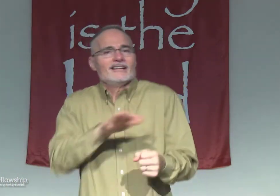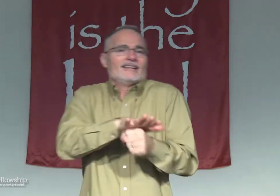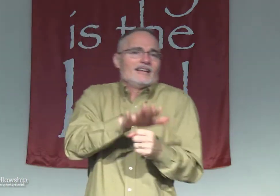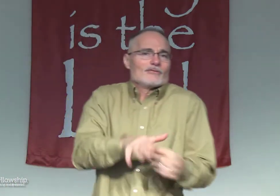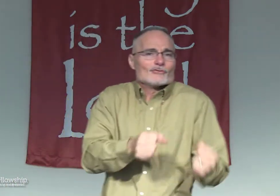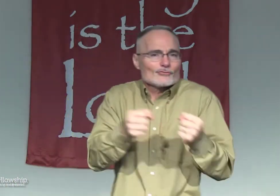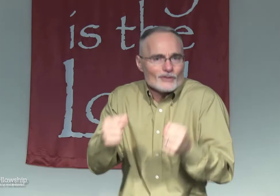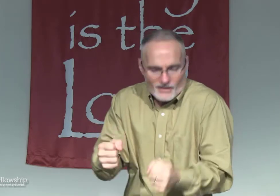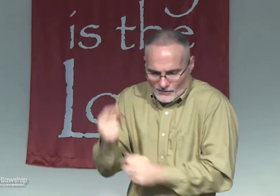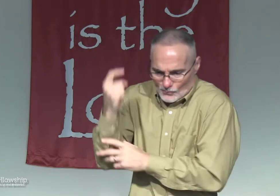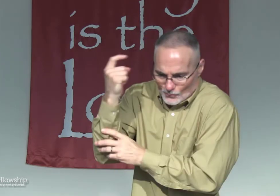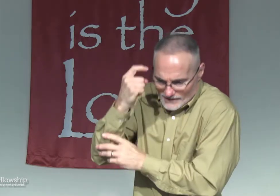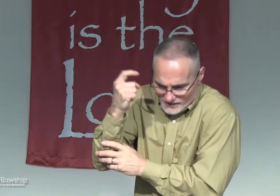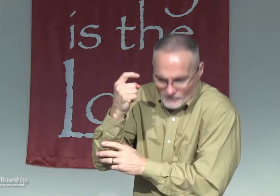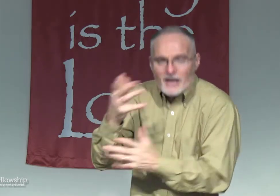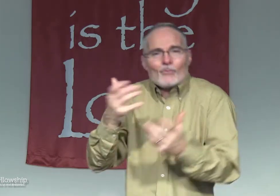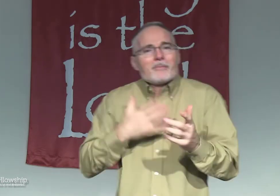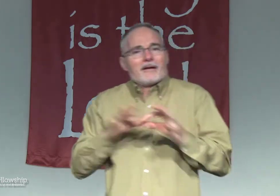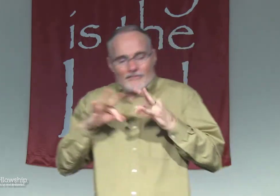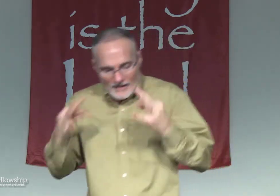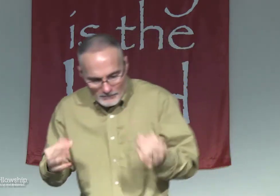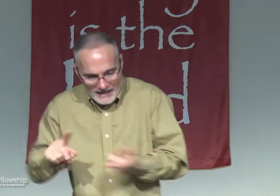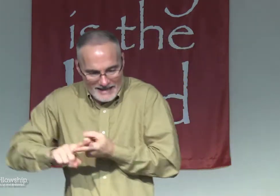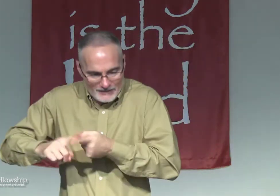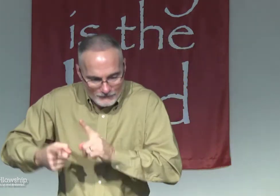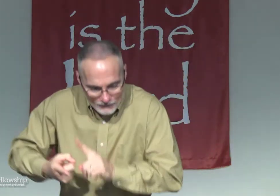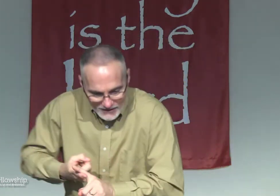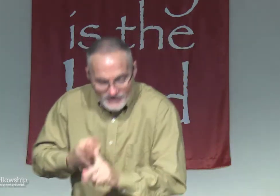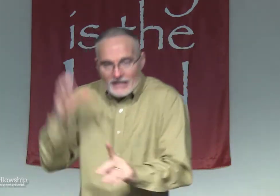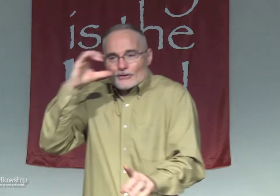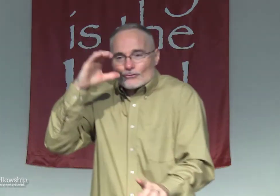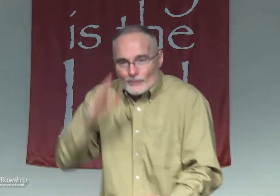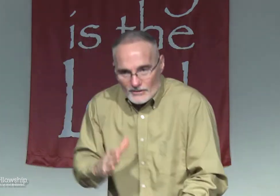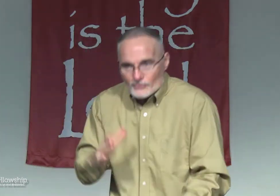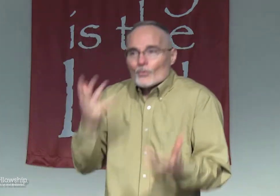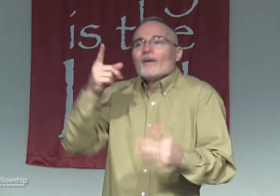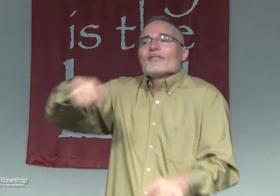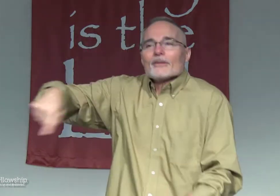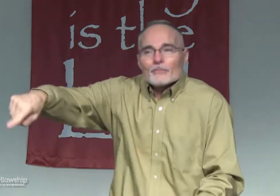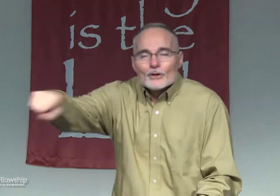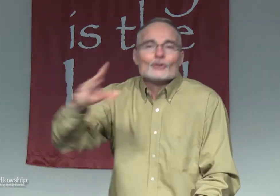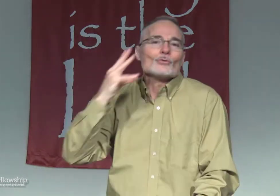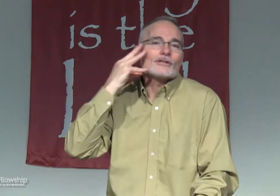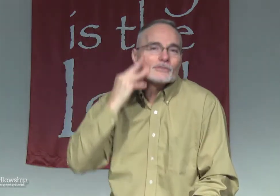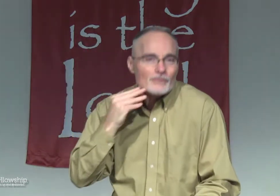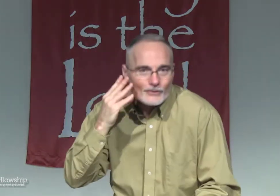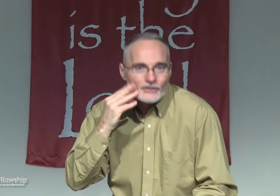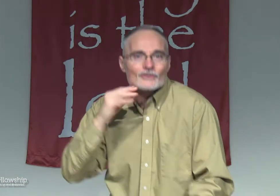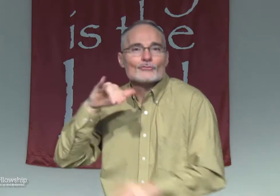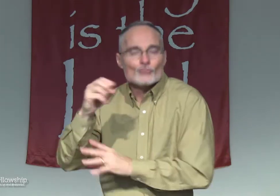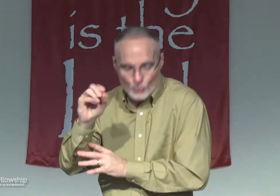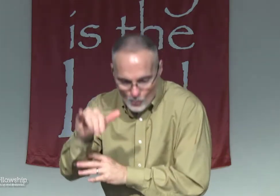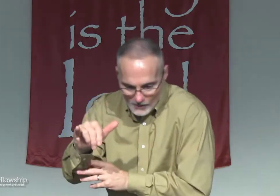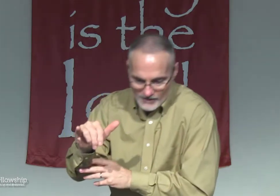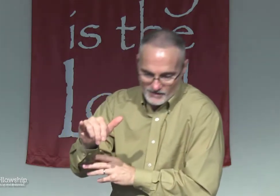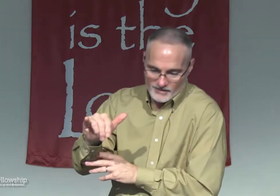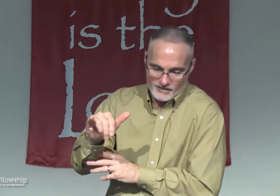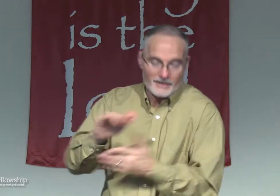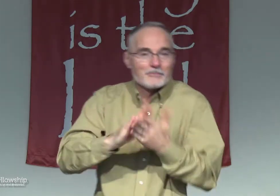me enough strength, enough wisdom, enough family, friends, strangers. I want them to